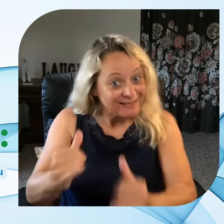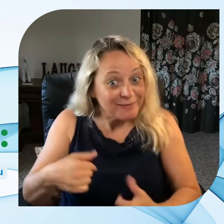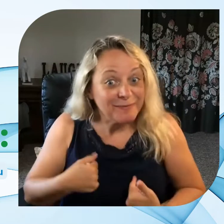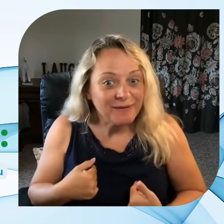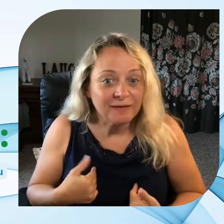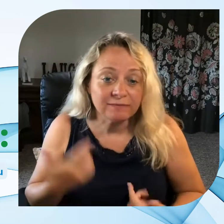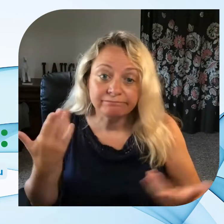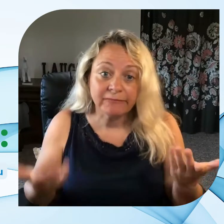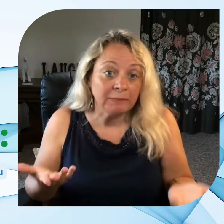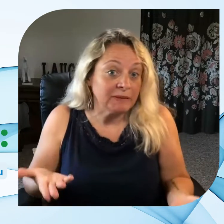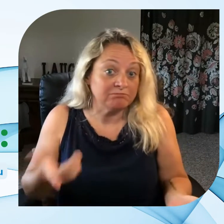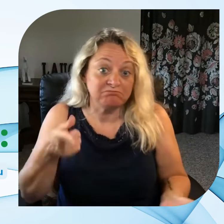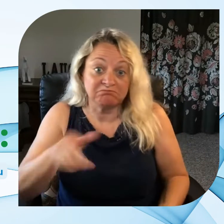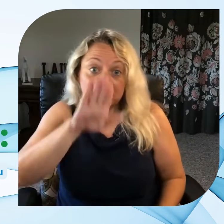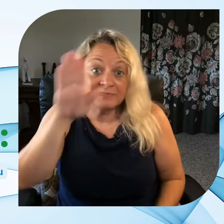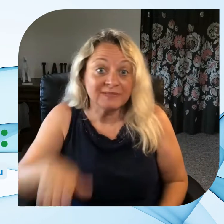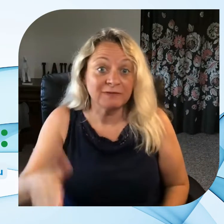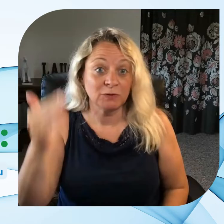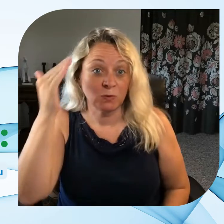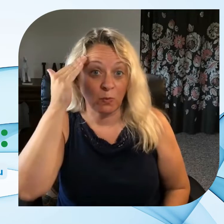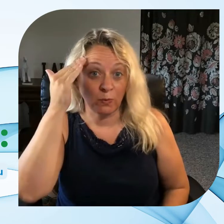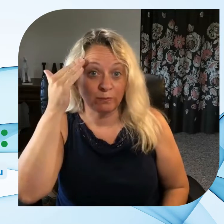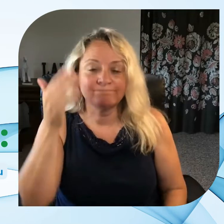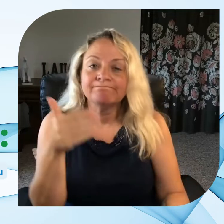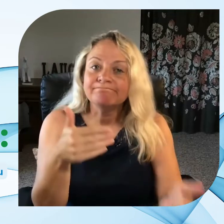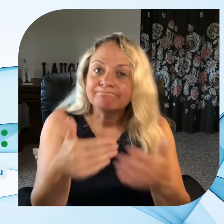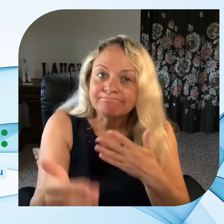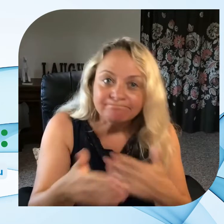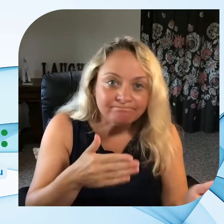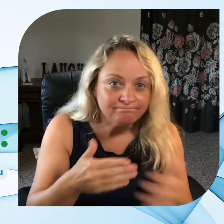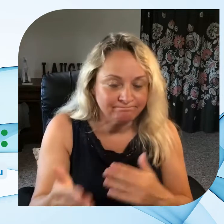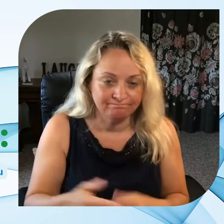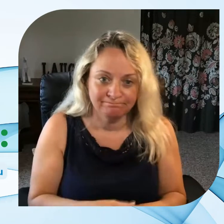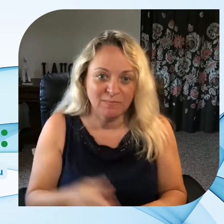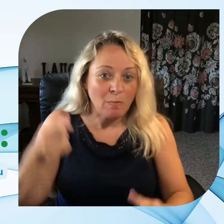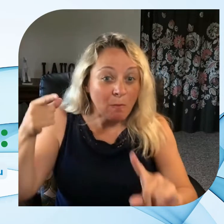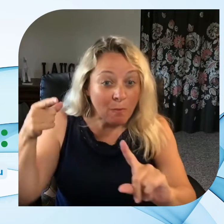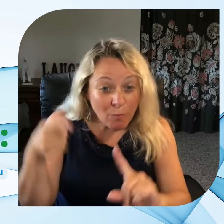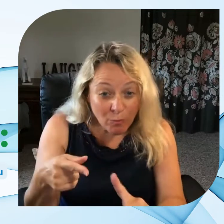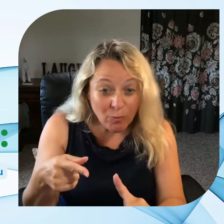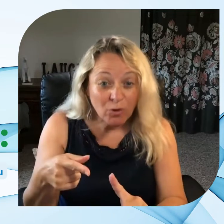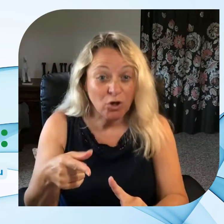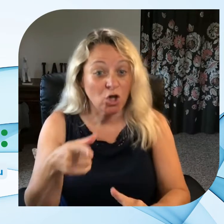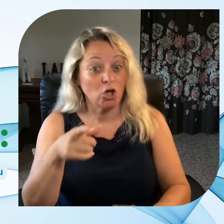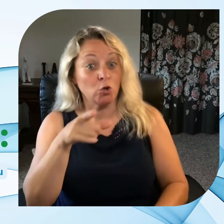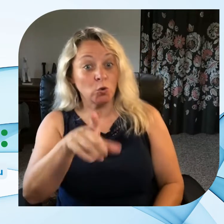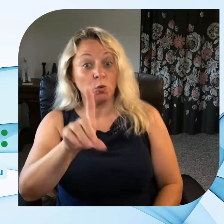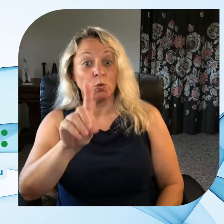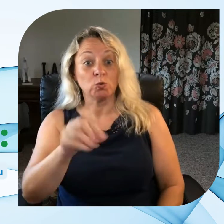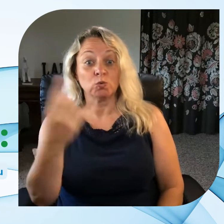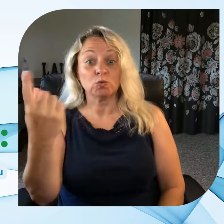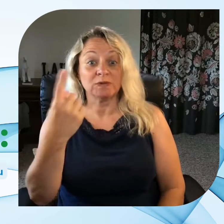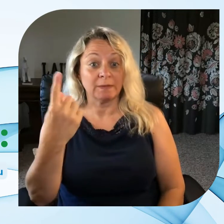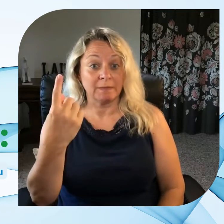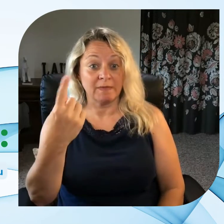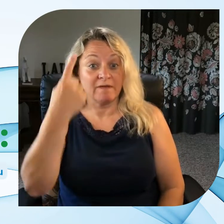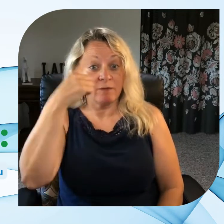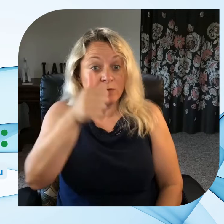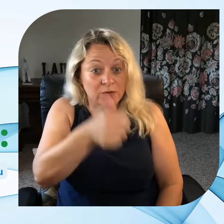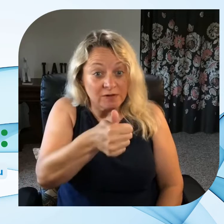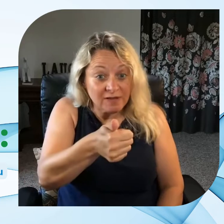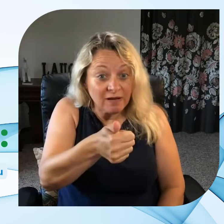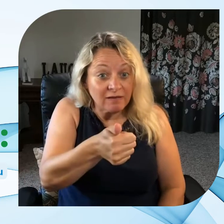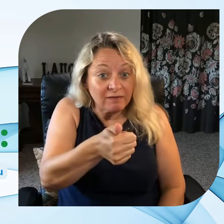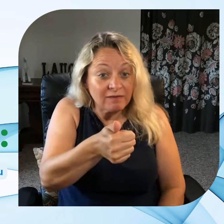and benefit for others. Maybe you'll find proof of that. Maybe you won't. Either way,